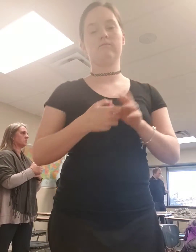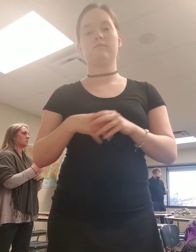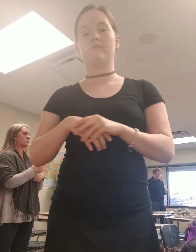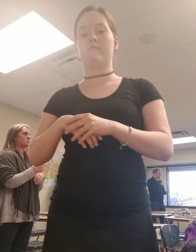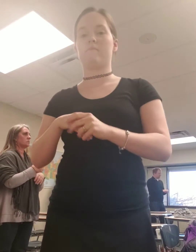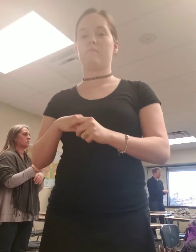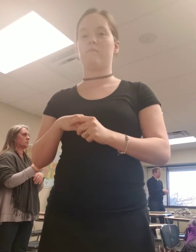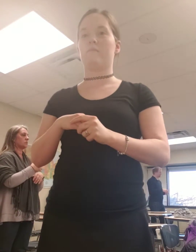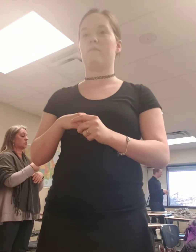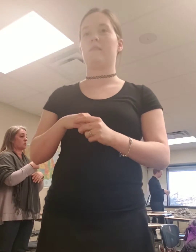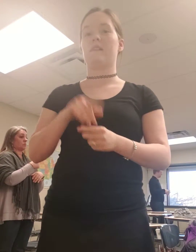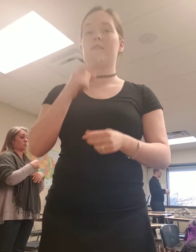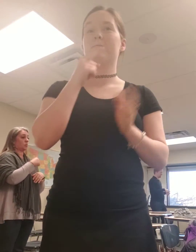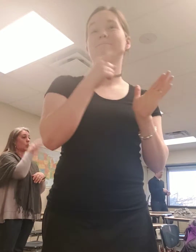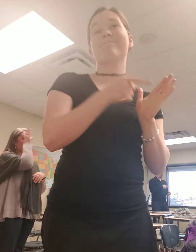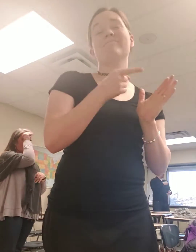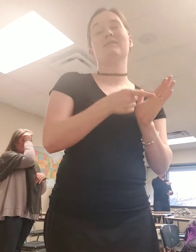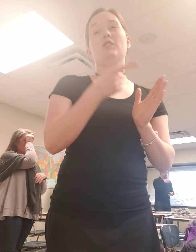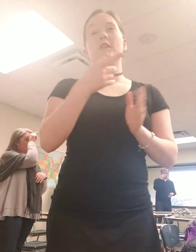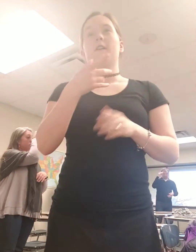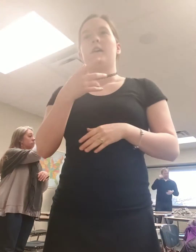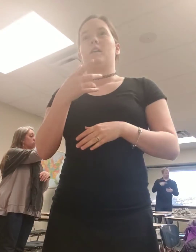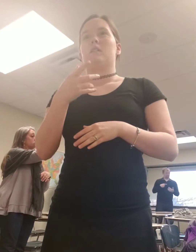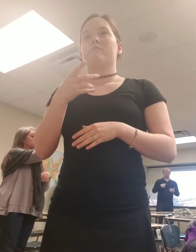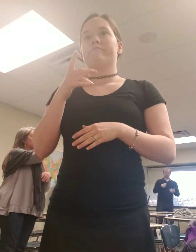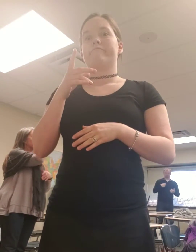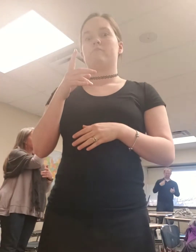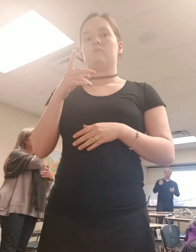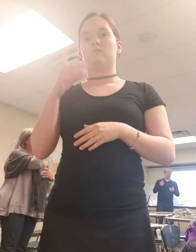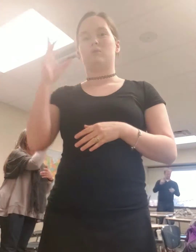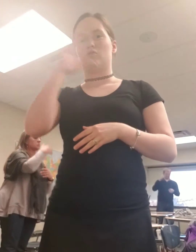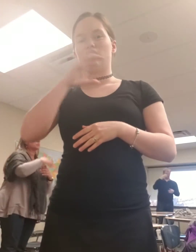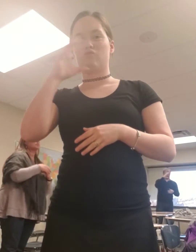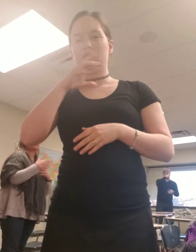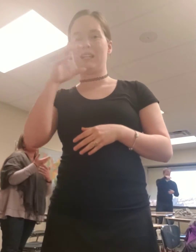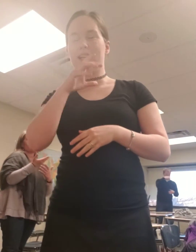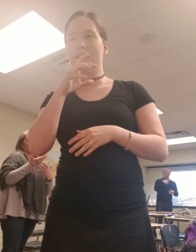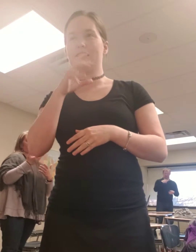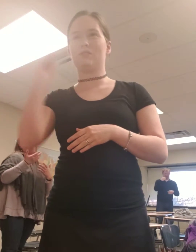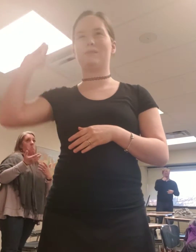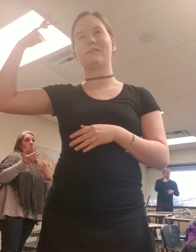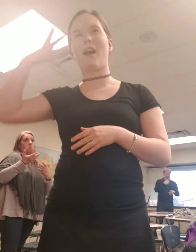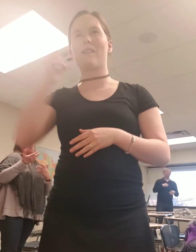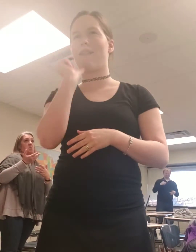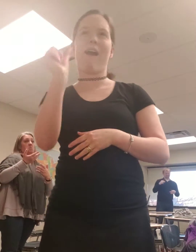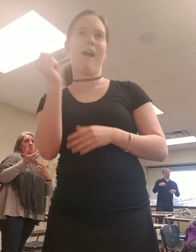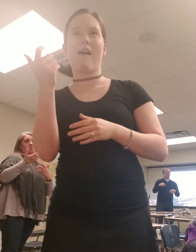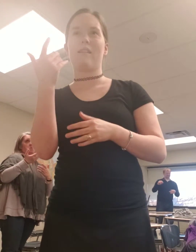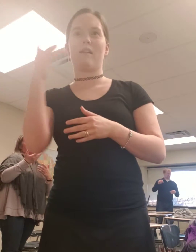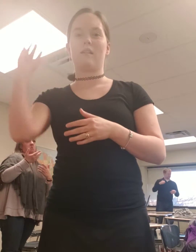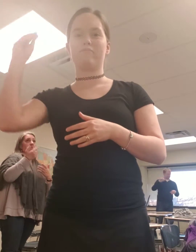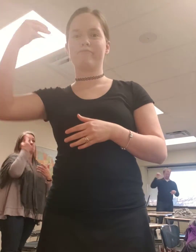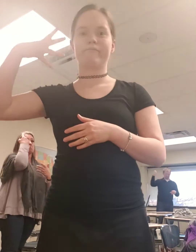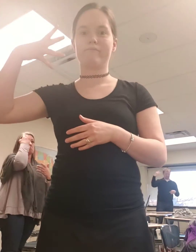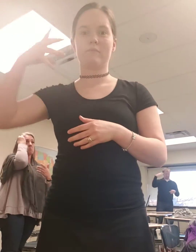the oddball, because she believed that the sun would come out and they'd never seen it, so they didn't believe her. So they're like, well, we're